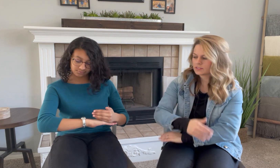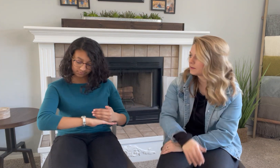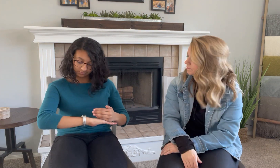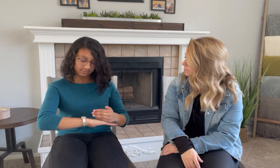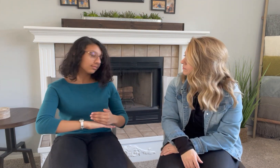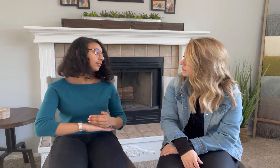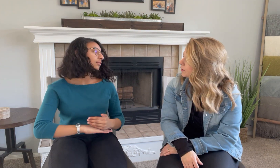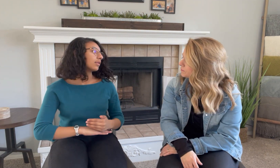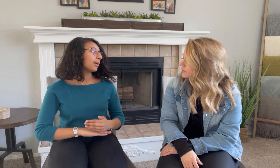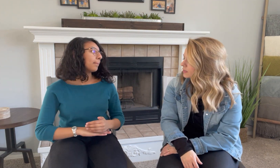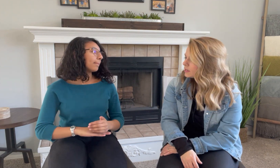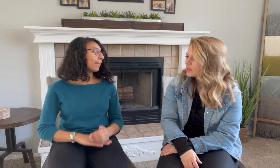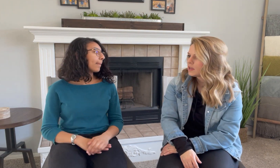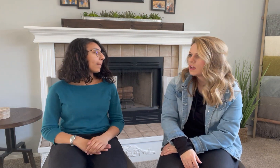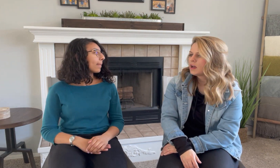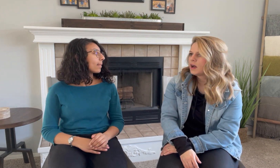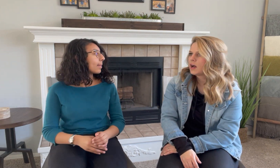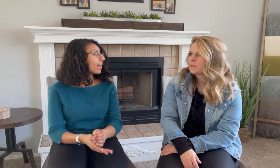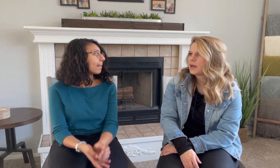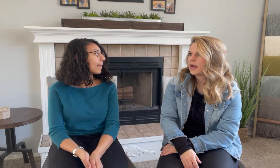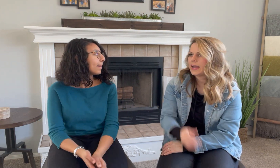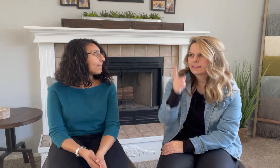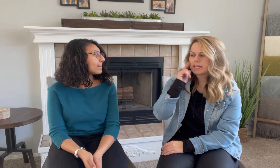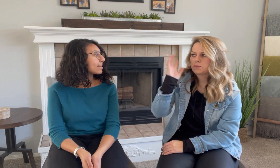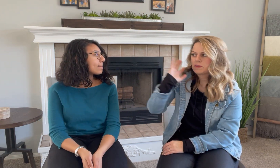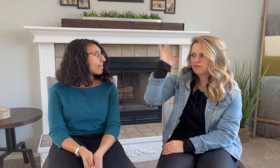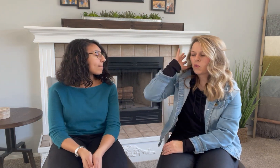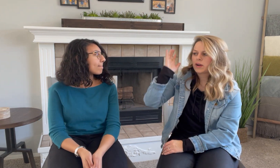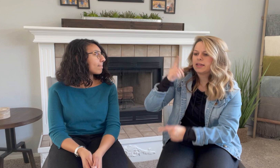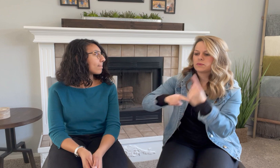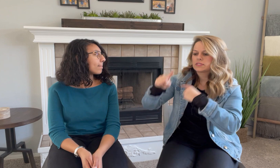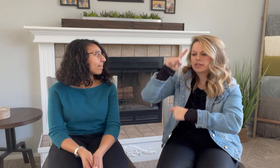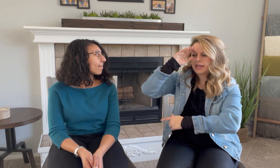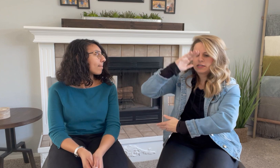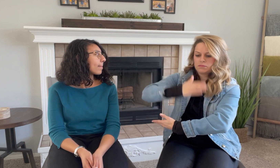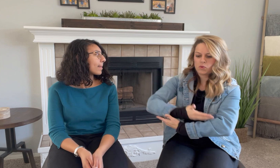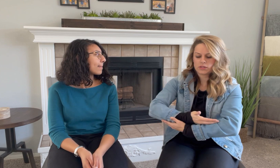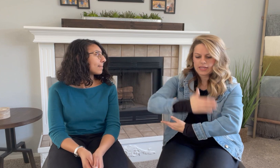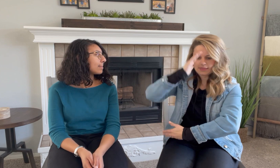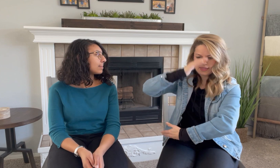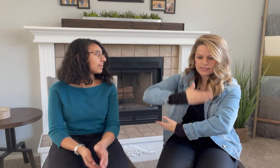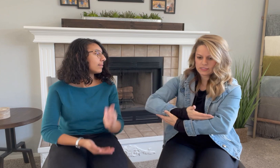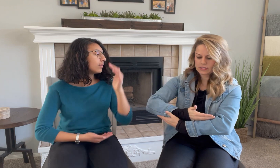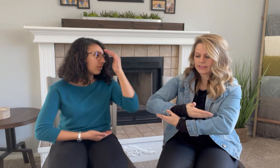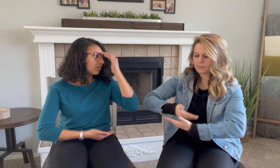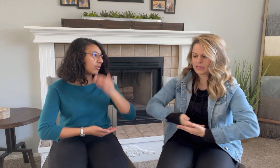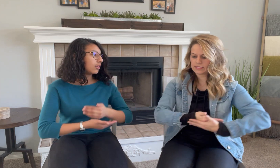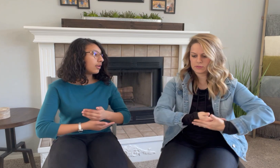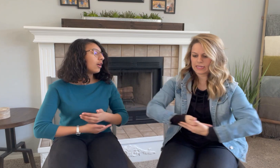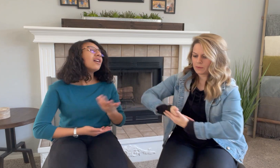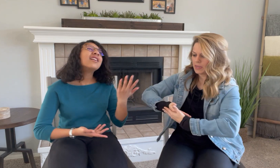son, yep. I think before it was signed more like this, like because it was like a